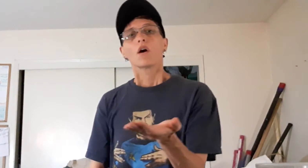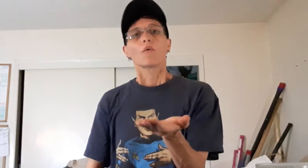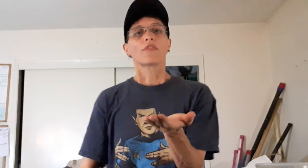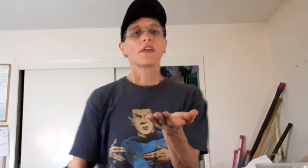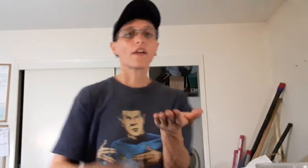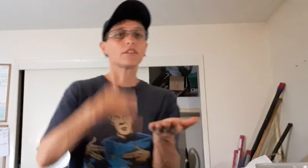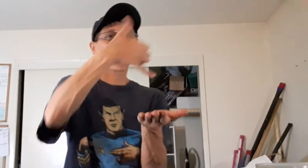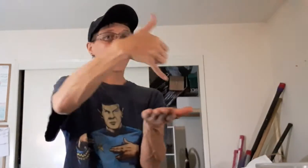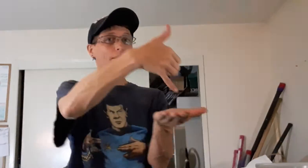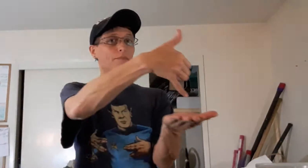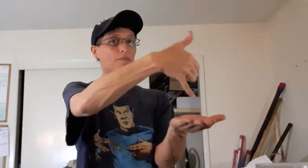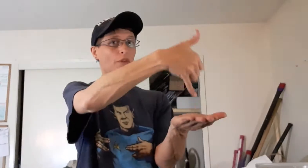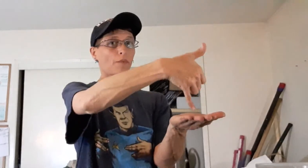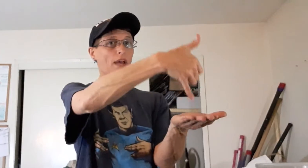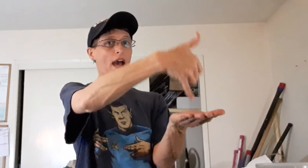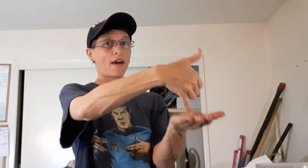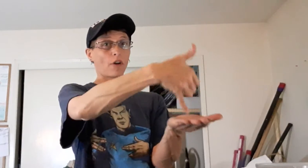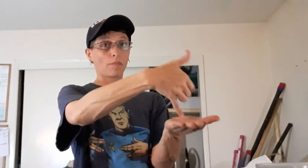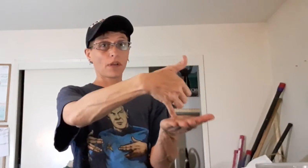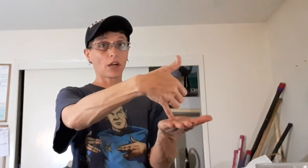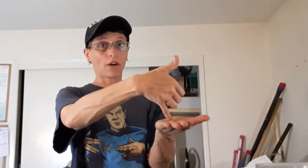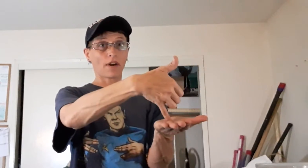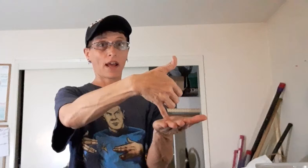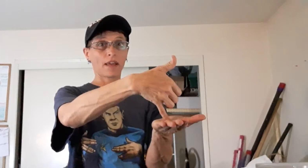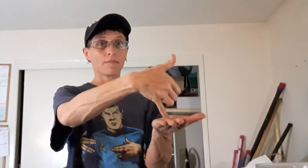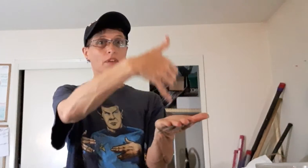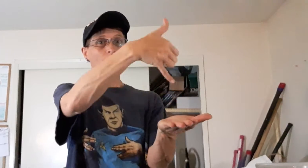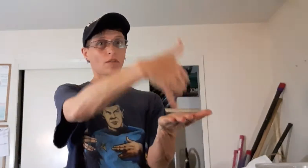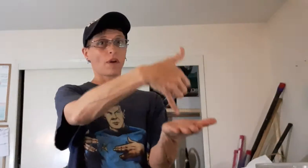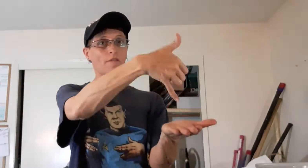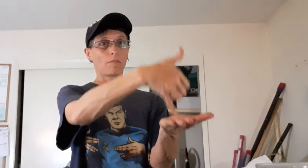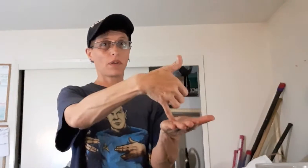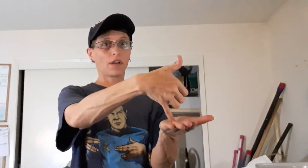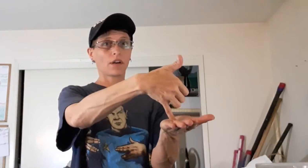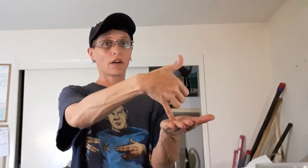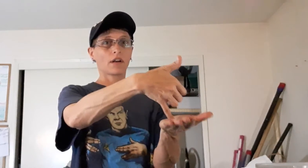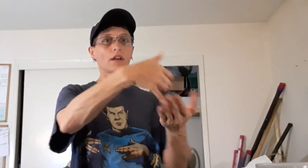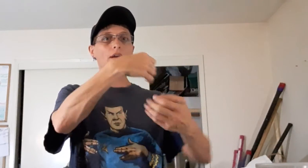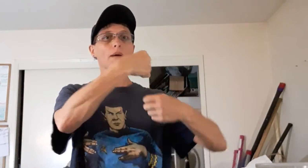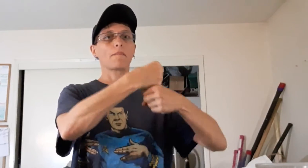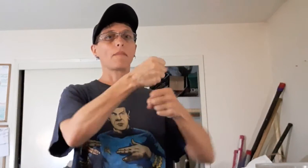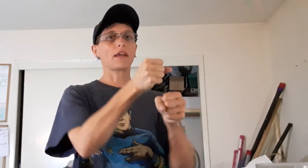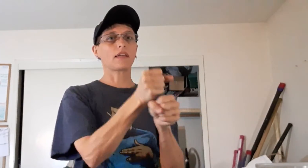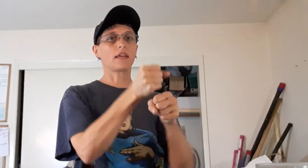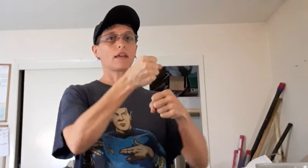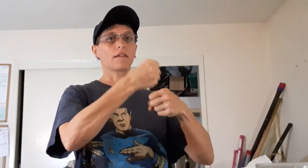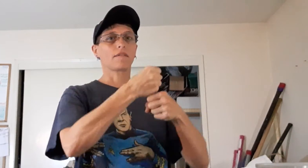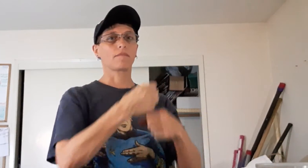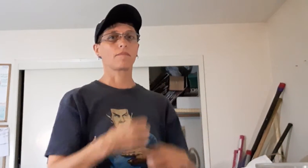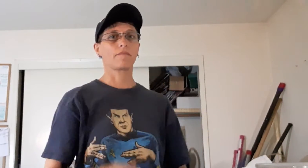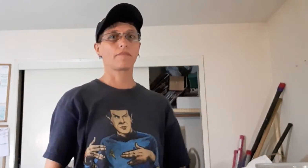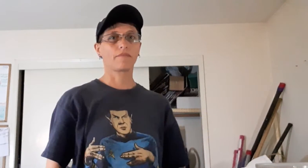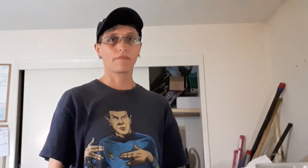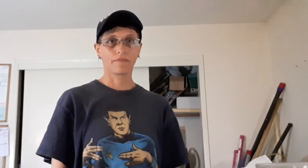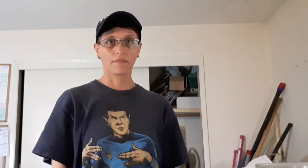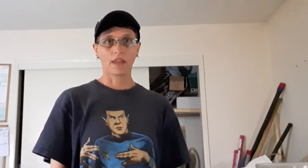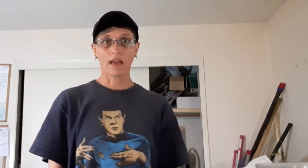With the other sign, we have our beer, right? So we have beer making. And to